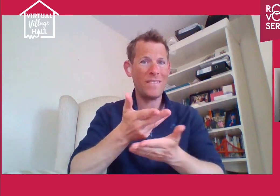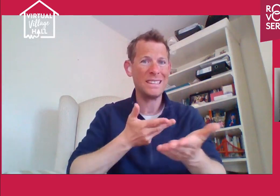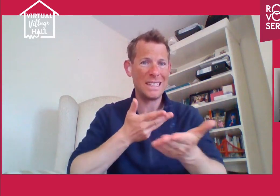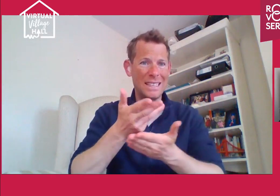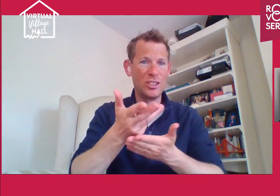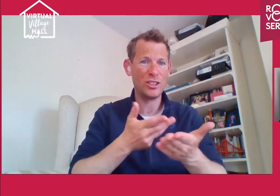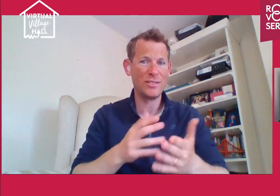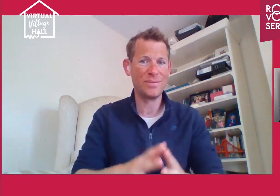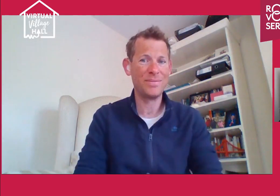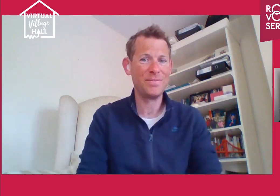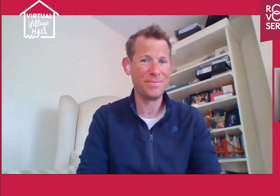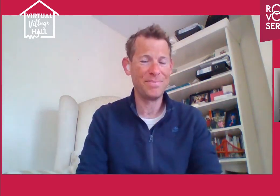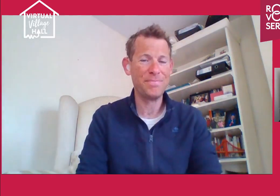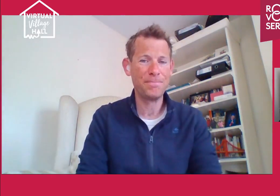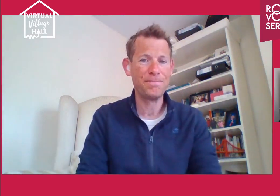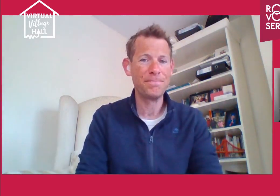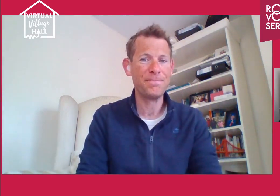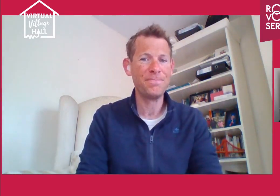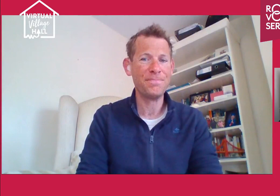you all. And it's all about conversation.